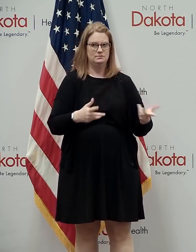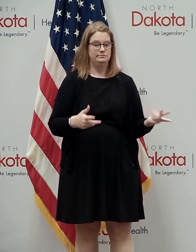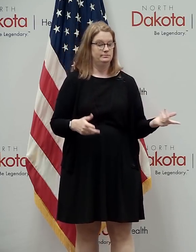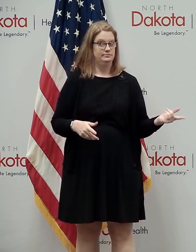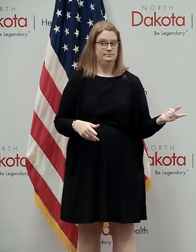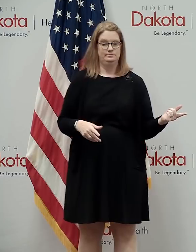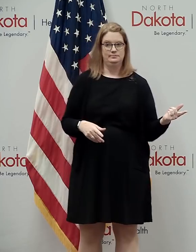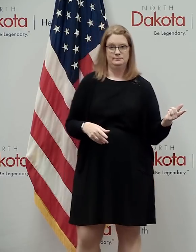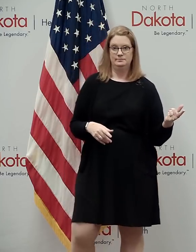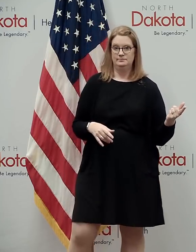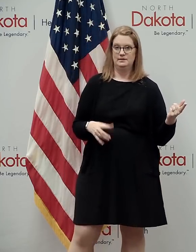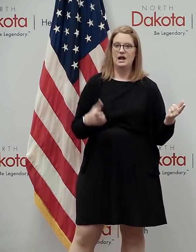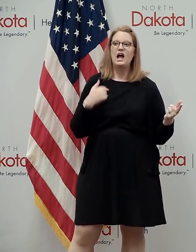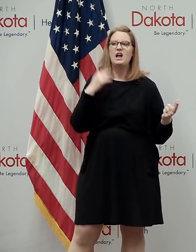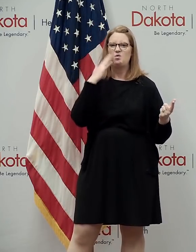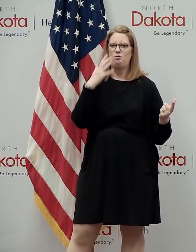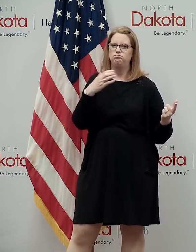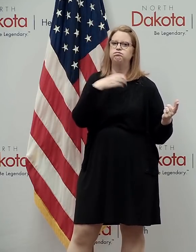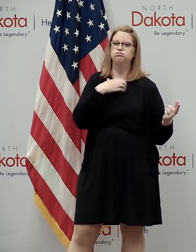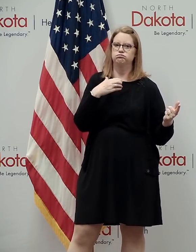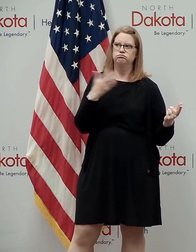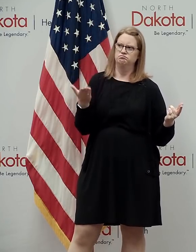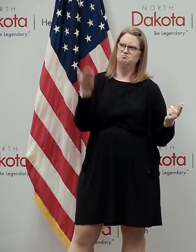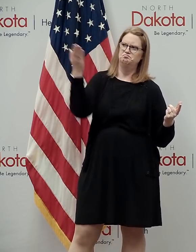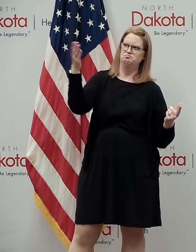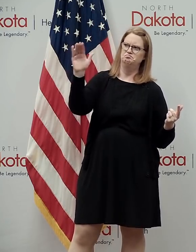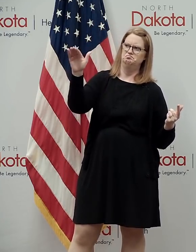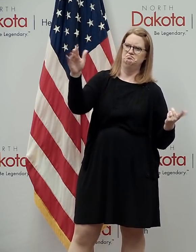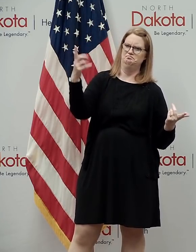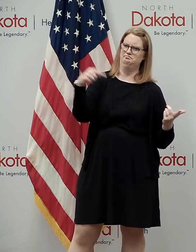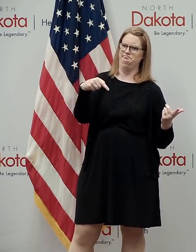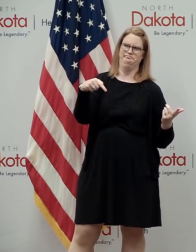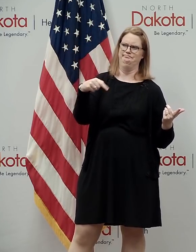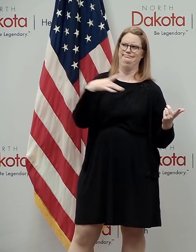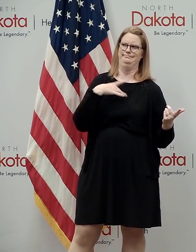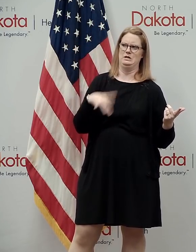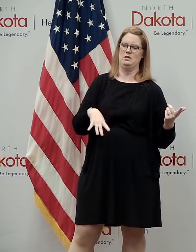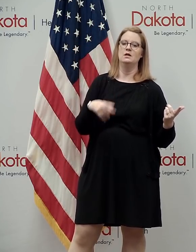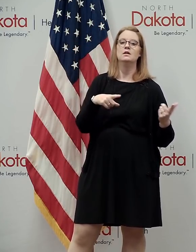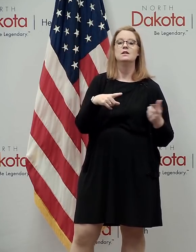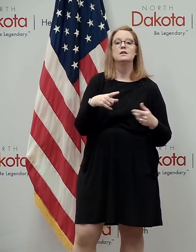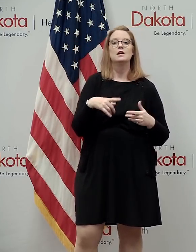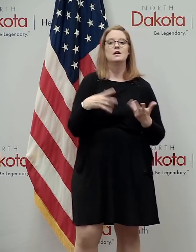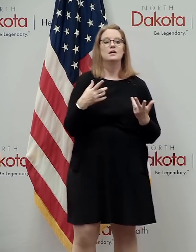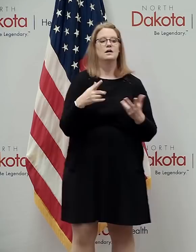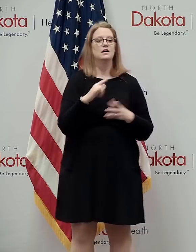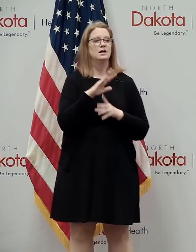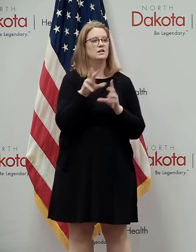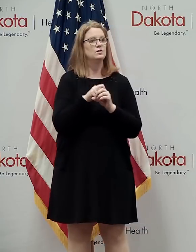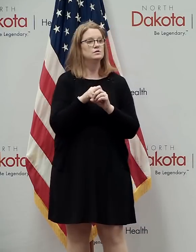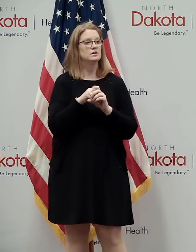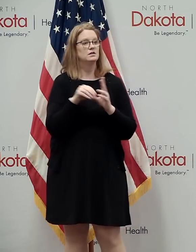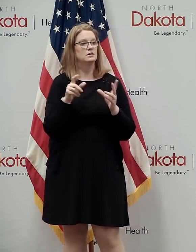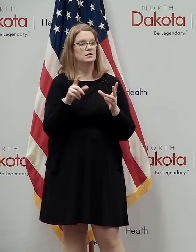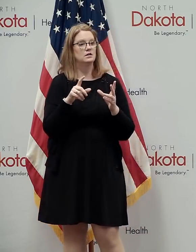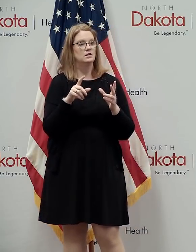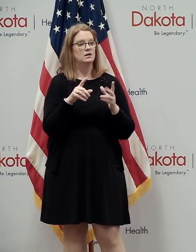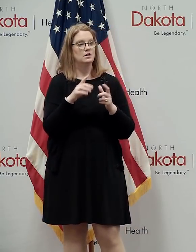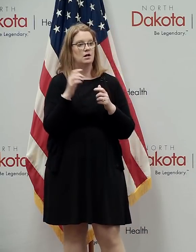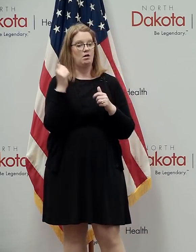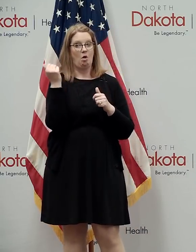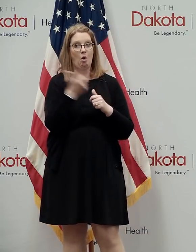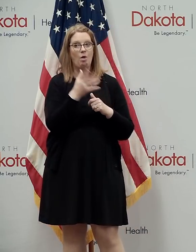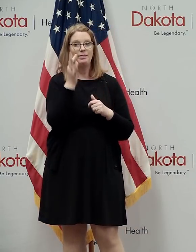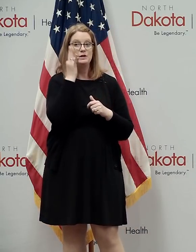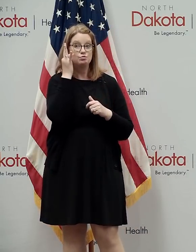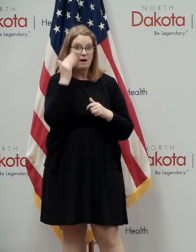I know it's been appealed. I would hope for every citizen in North Dakota, and that includes even every tribal